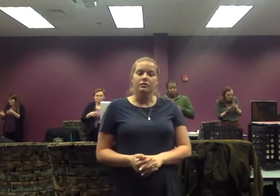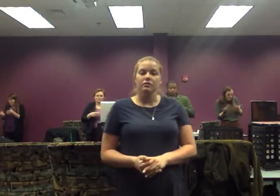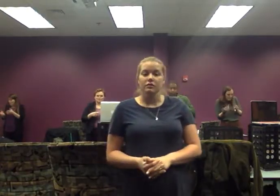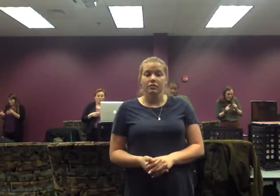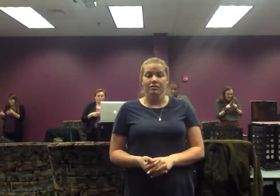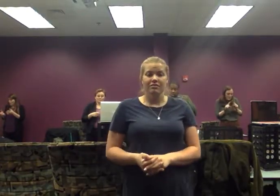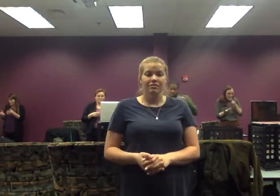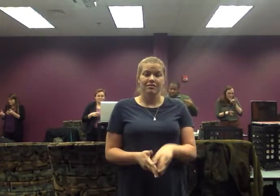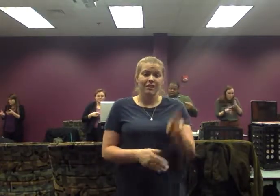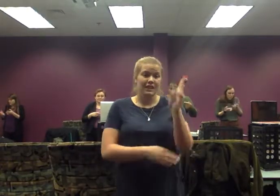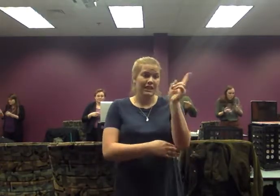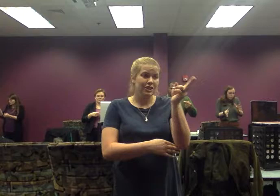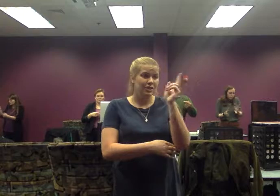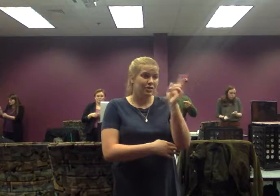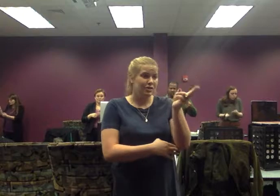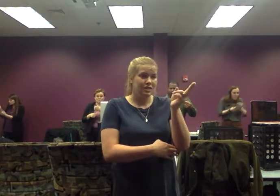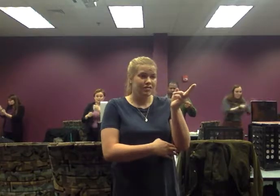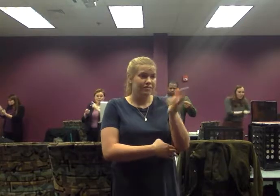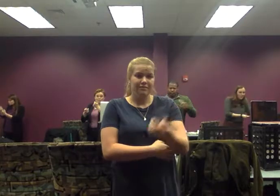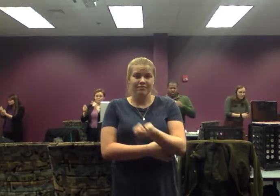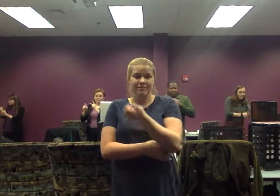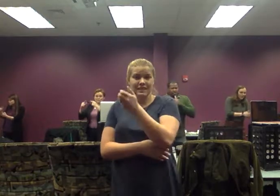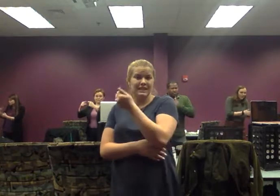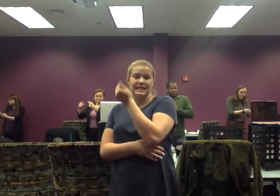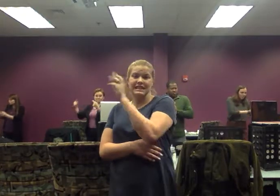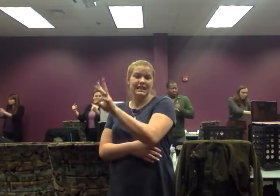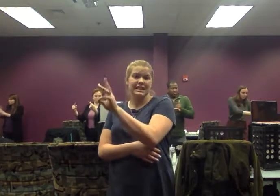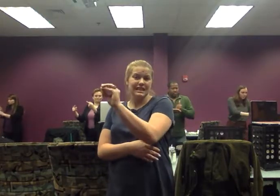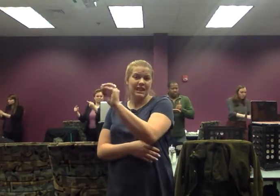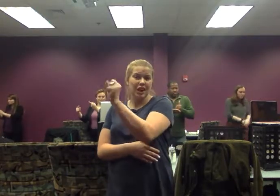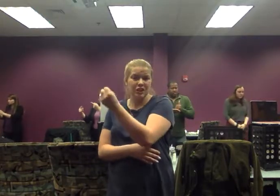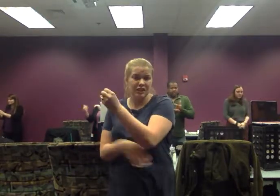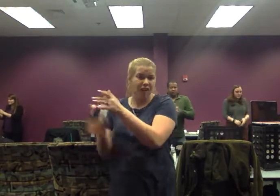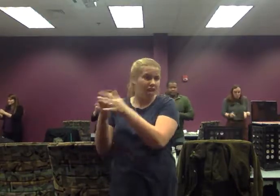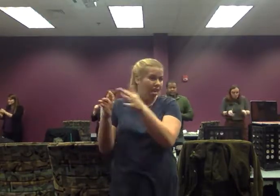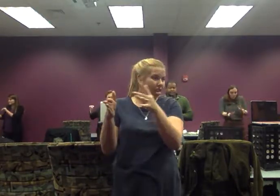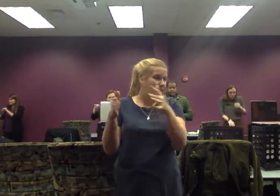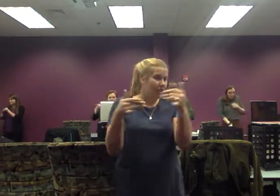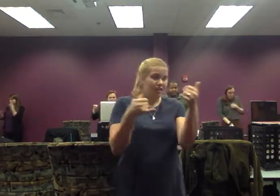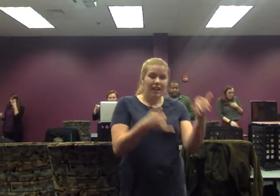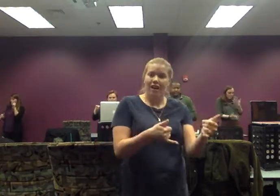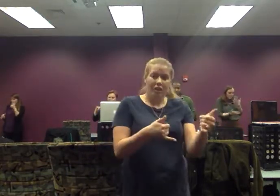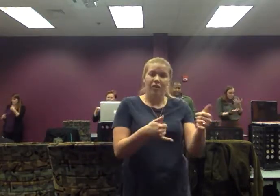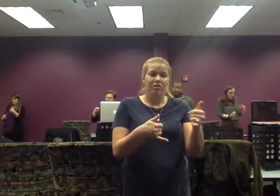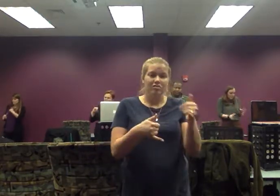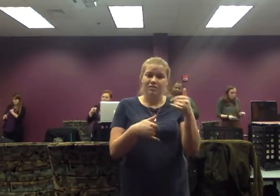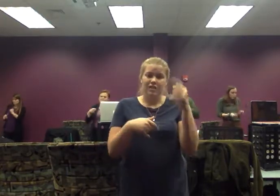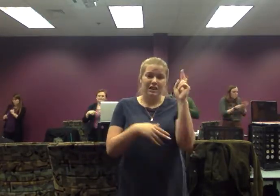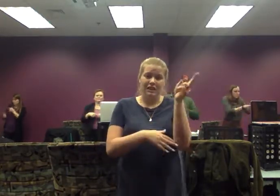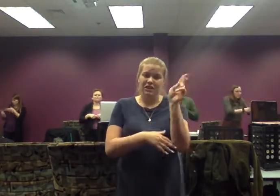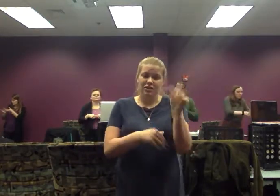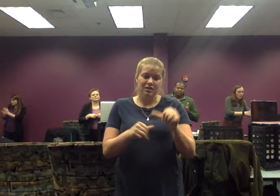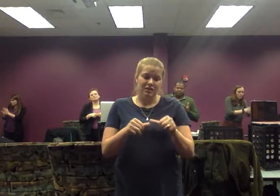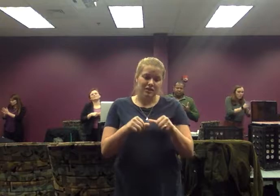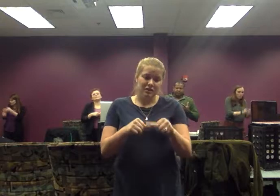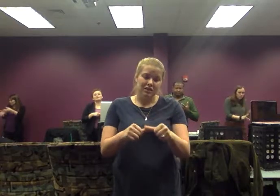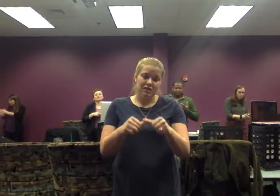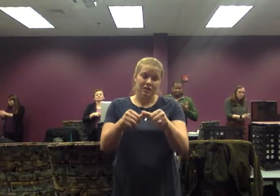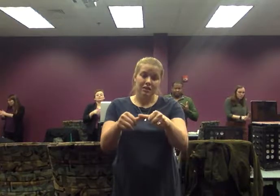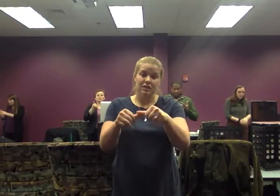history the same rights we reserve for ourselves. Now that applies when we oppose each other